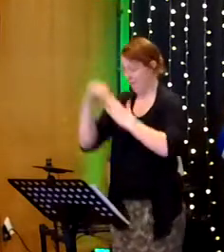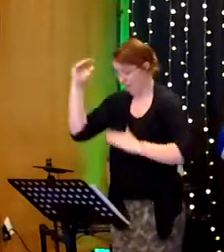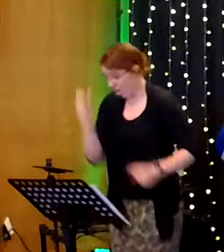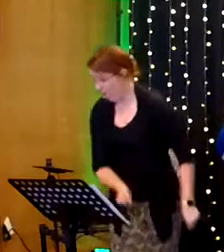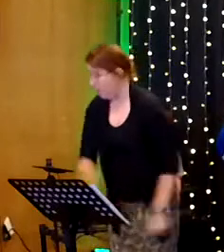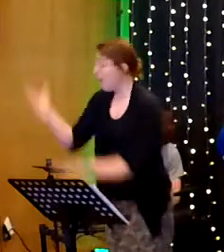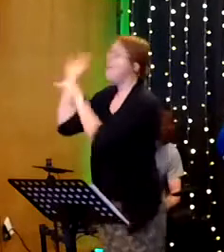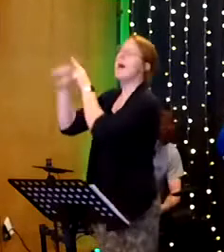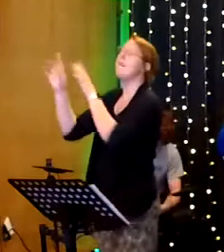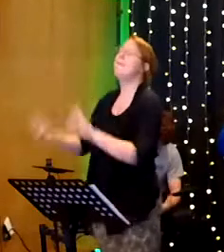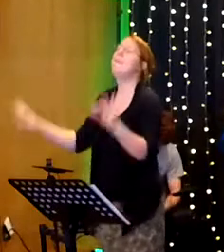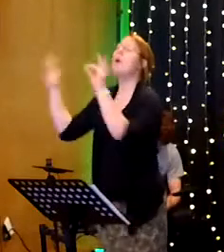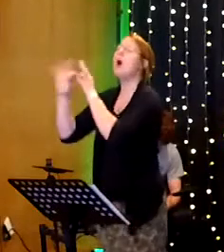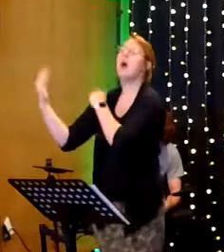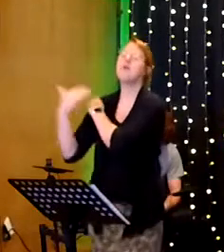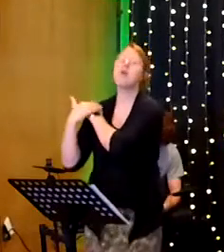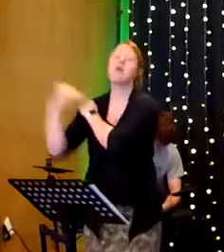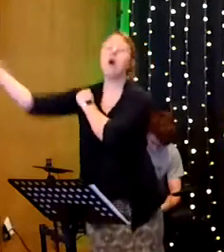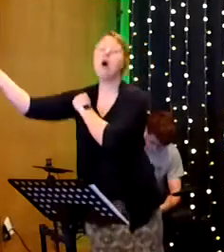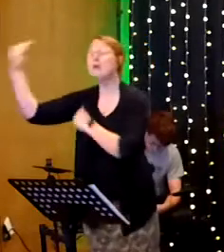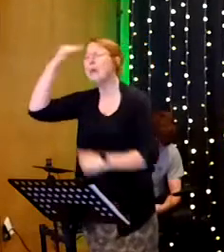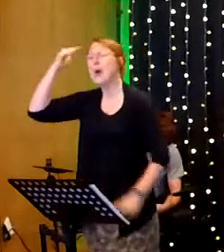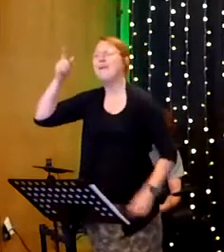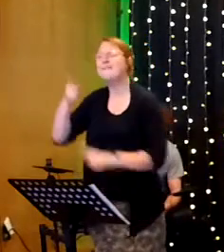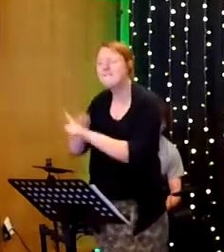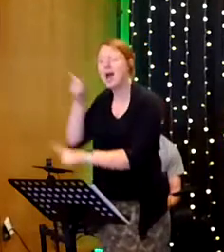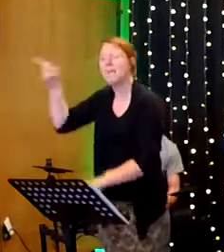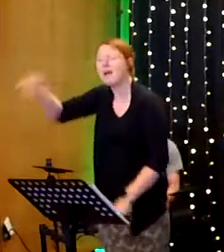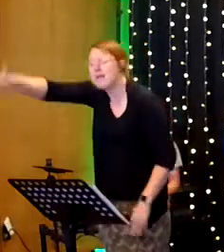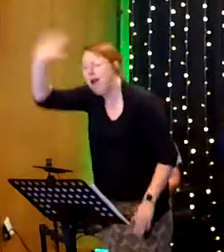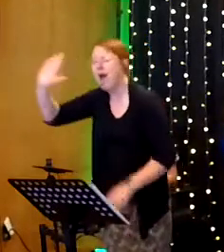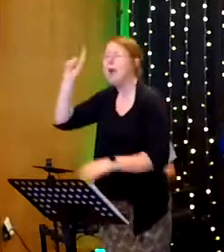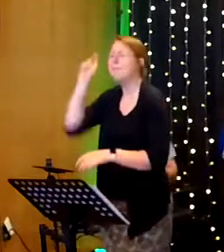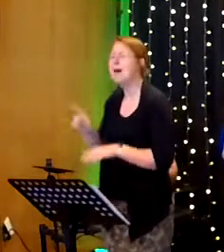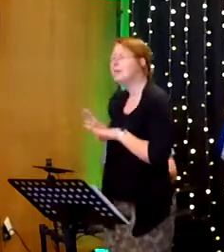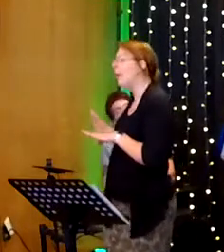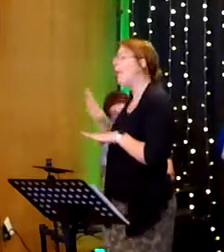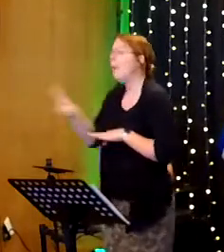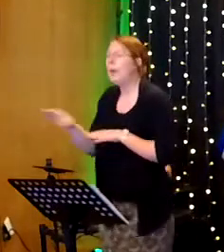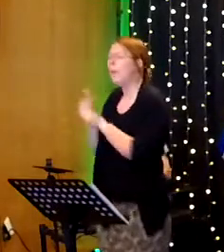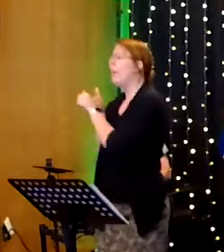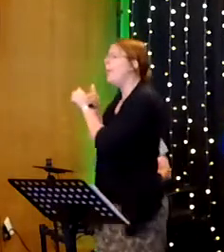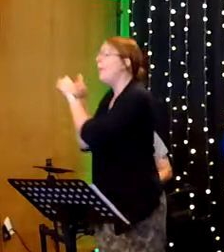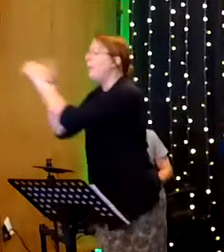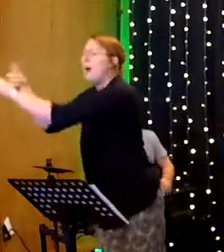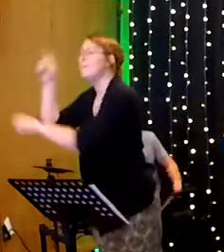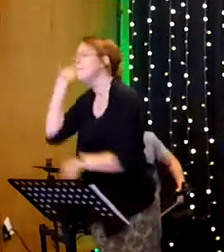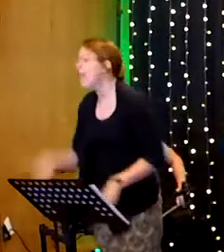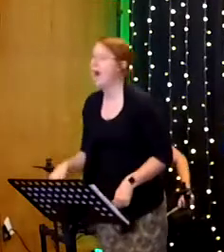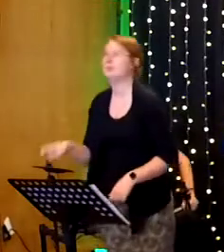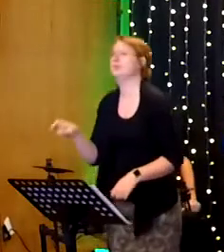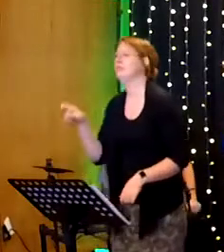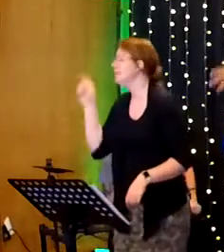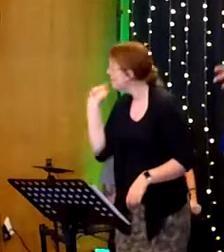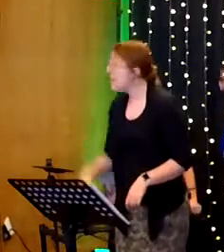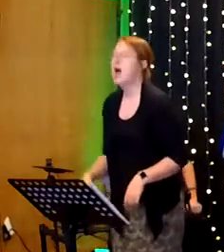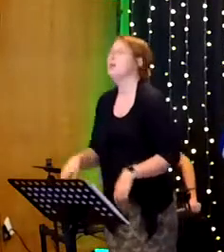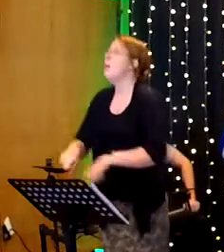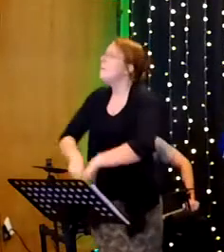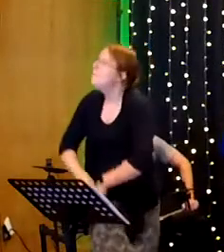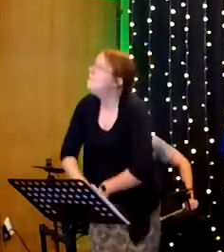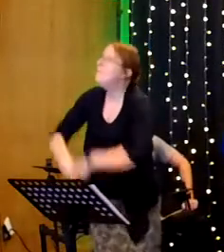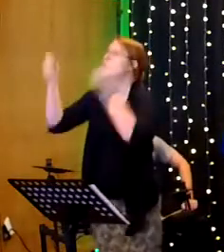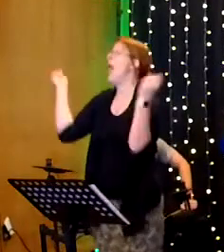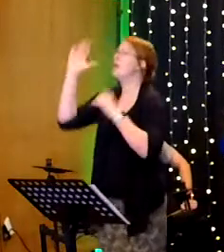your calling, where he's calling you to go and lead, you need to step out of that comfort zone and break that